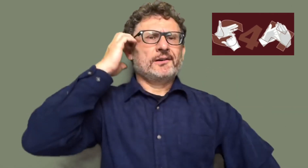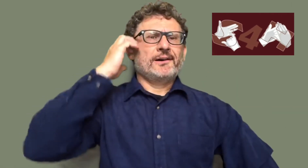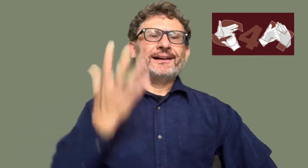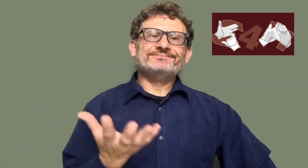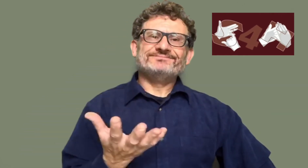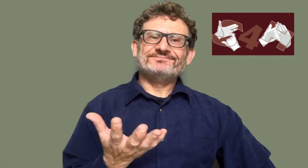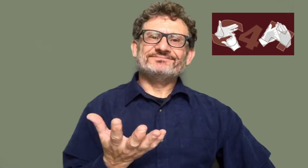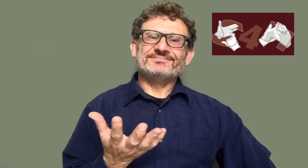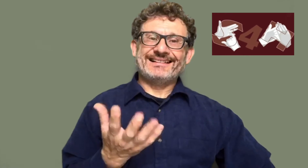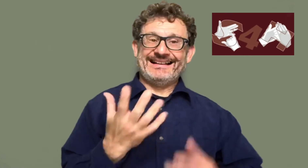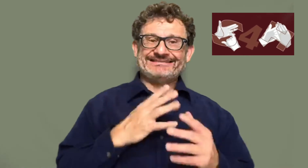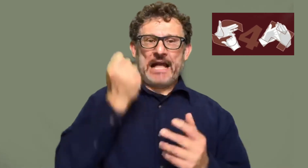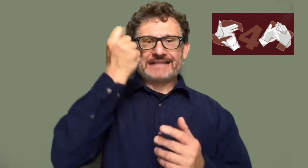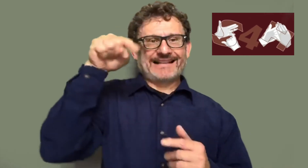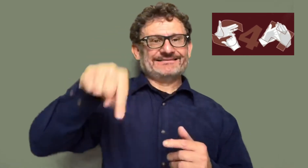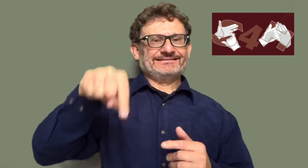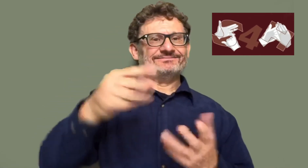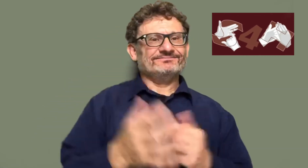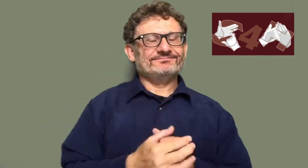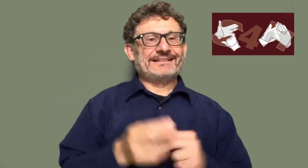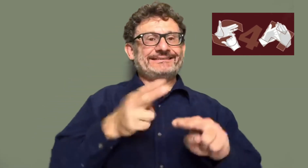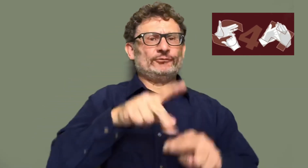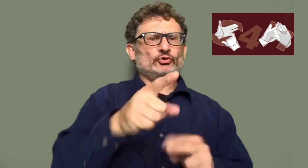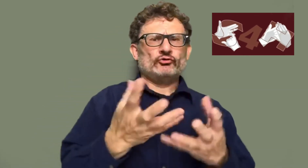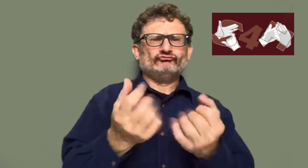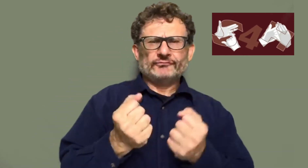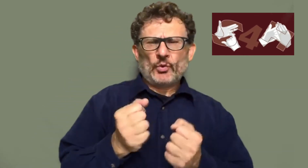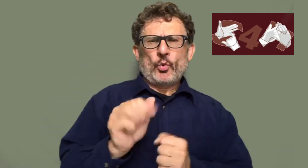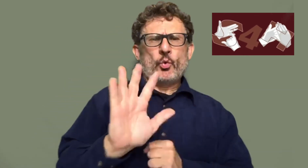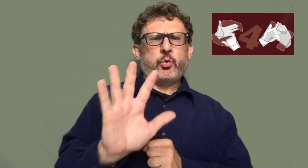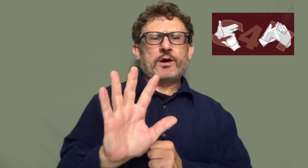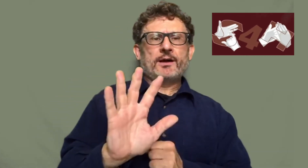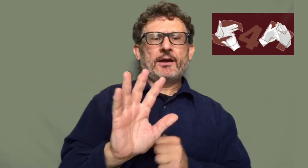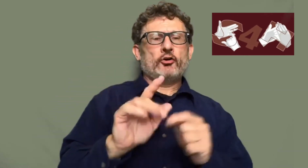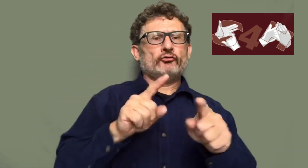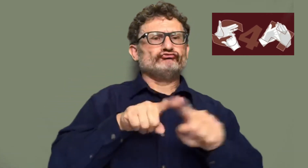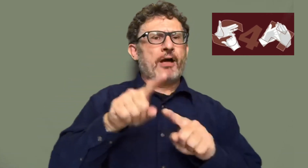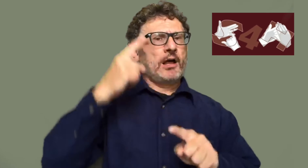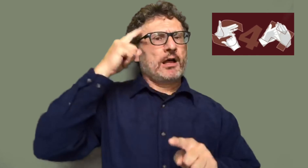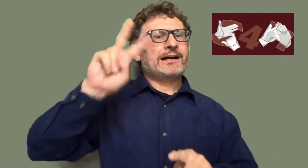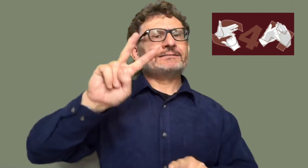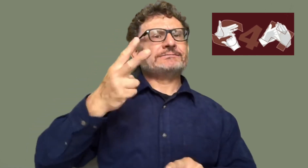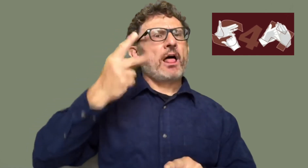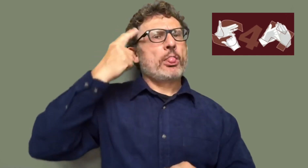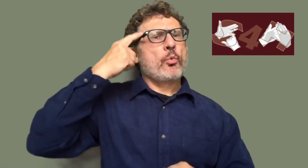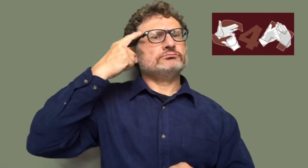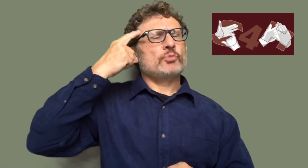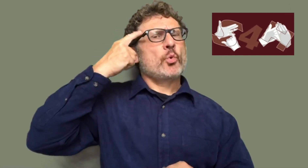the use of English, which I just don't have that level of insight into. And I just so when you receive something and it feels quite harsh,